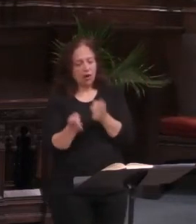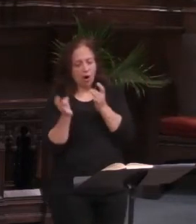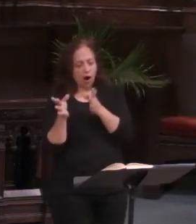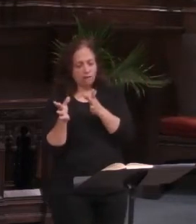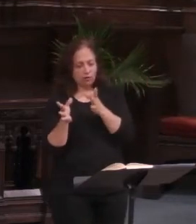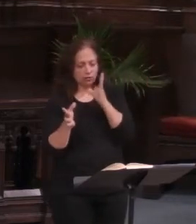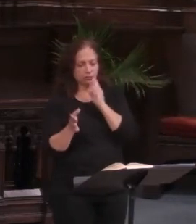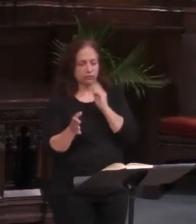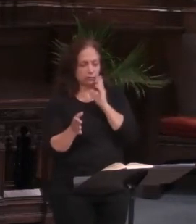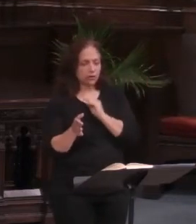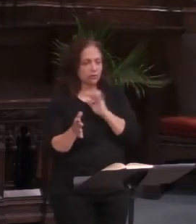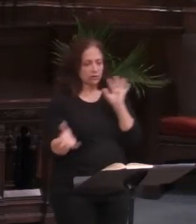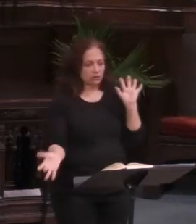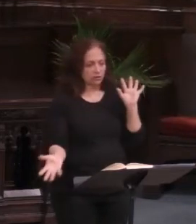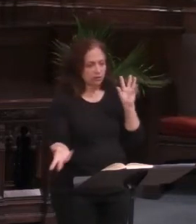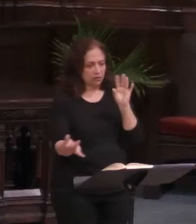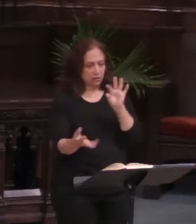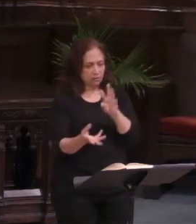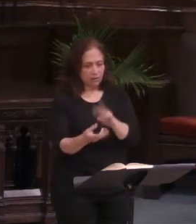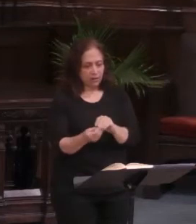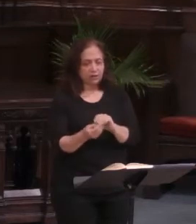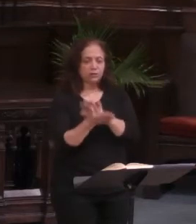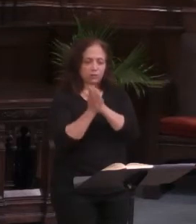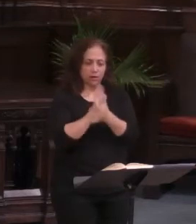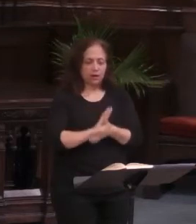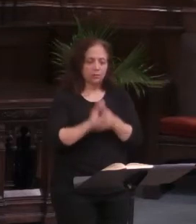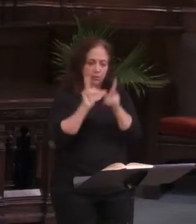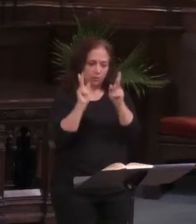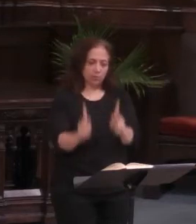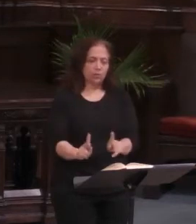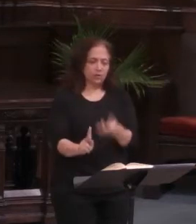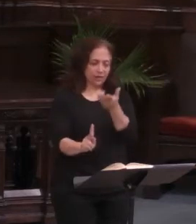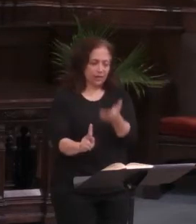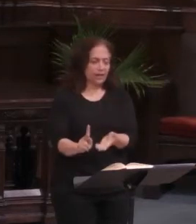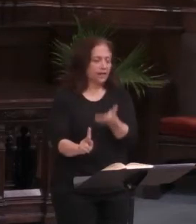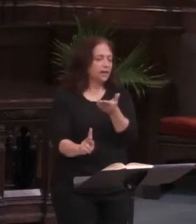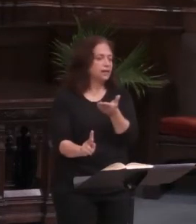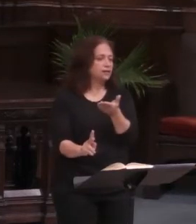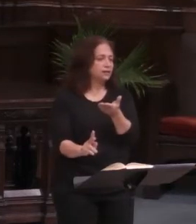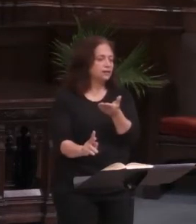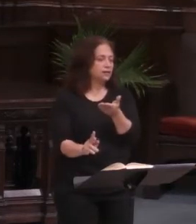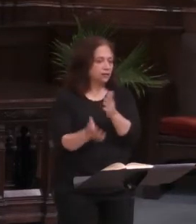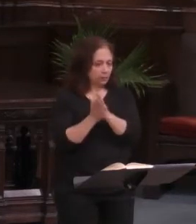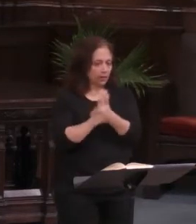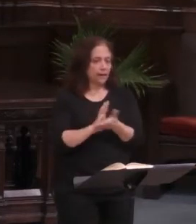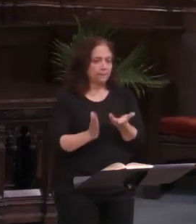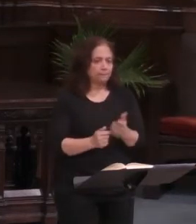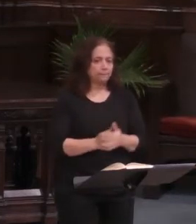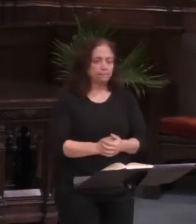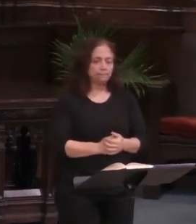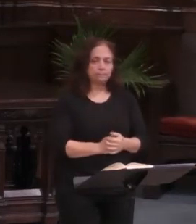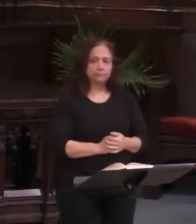awful, culminated into the person that he eventually became.